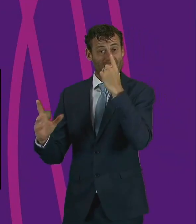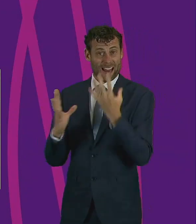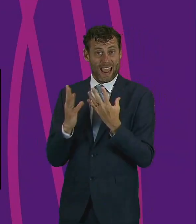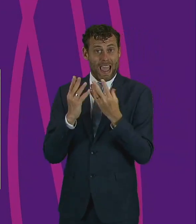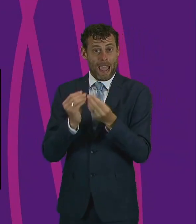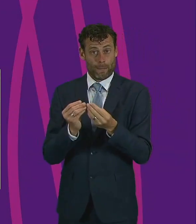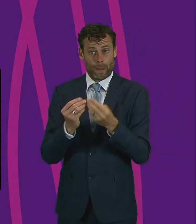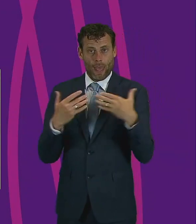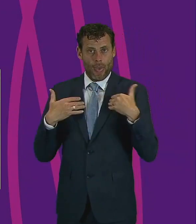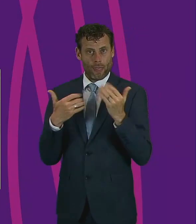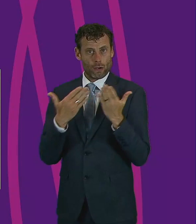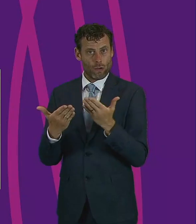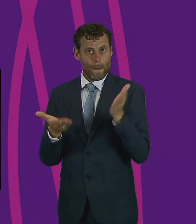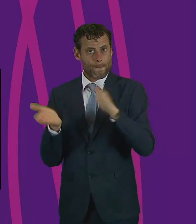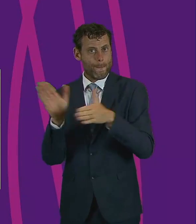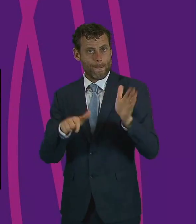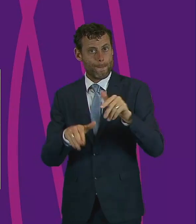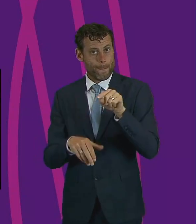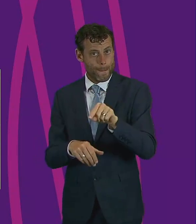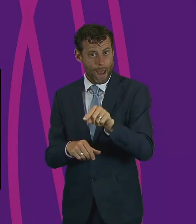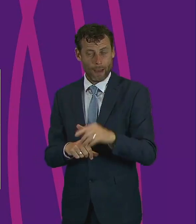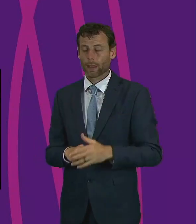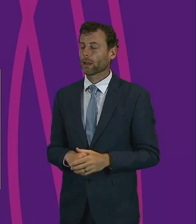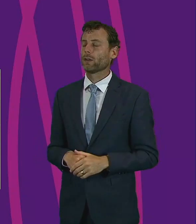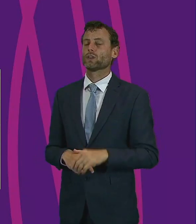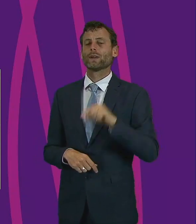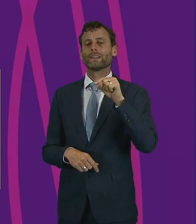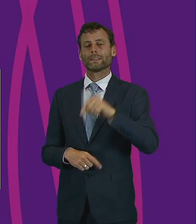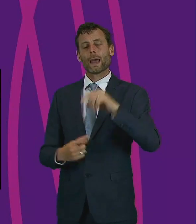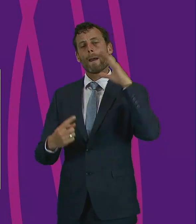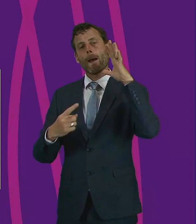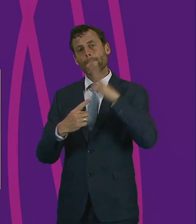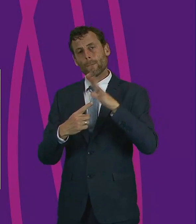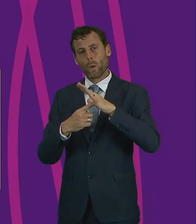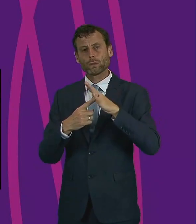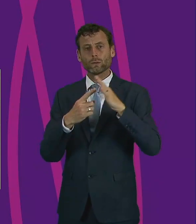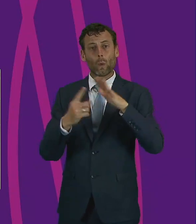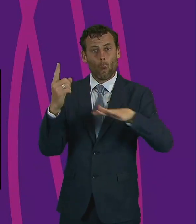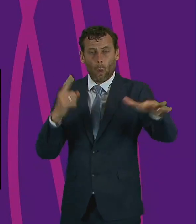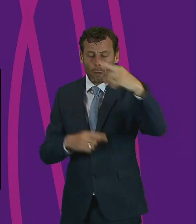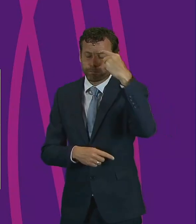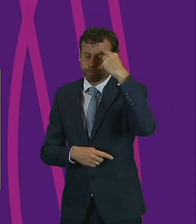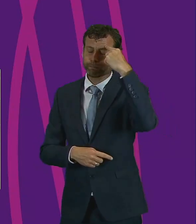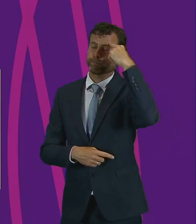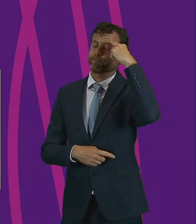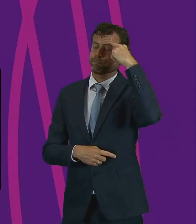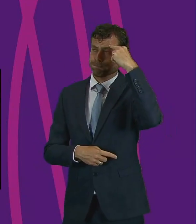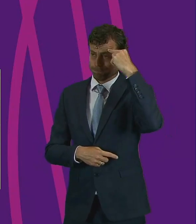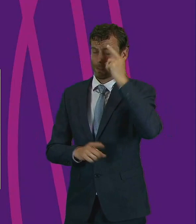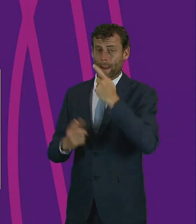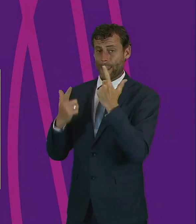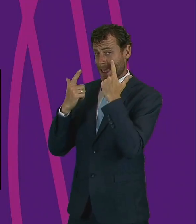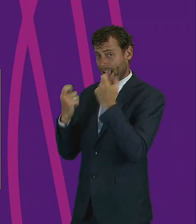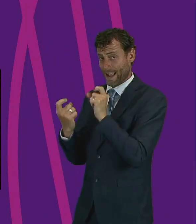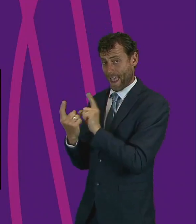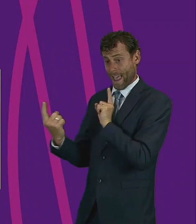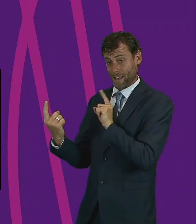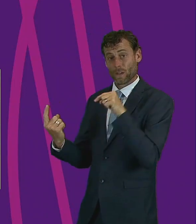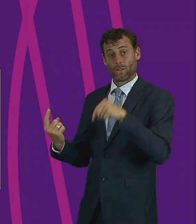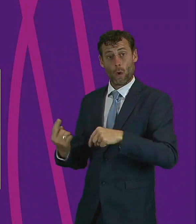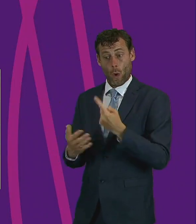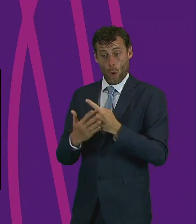restart slowly. All of that public health message is critical, not just to the health of the people of